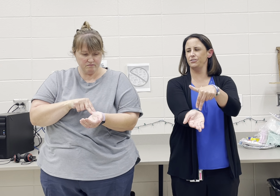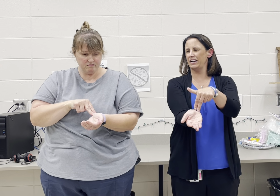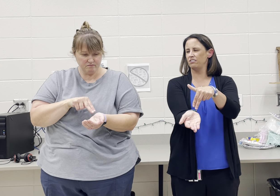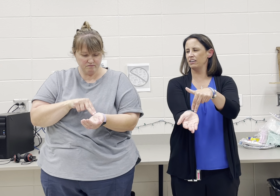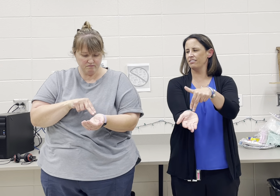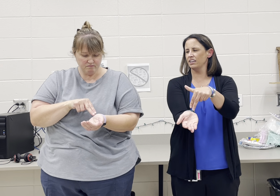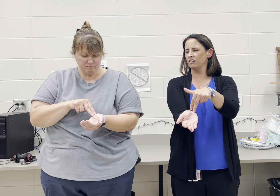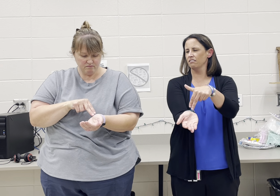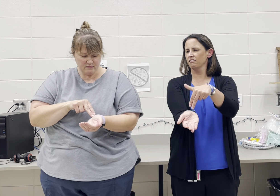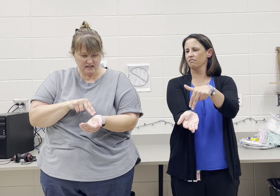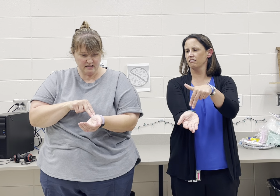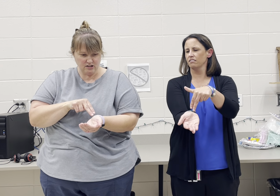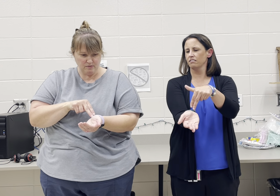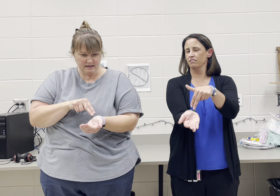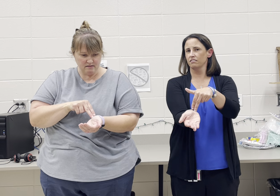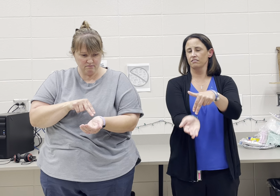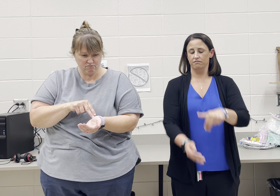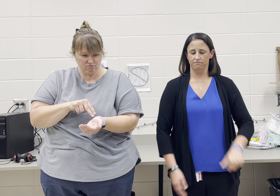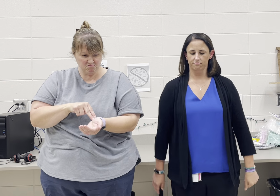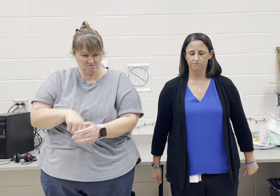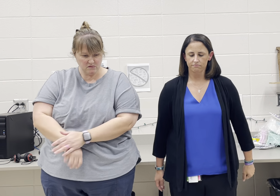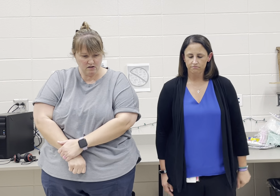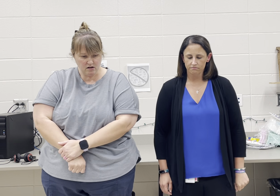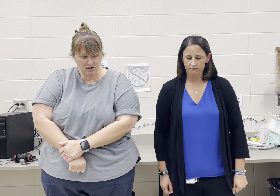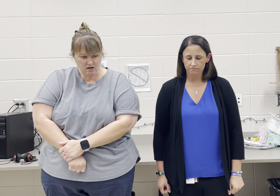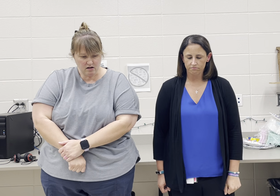out, I think. I tend to do in.